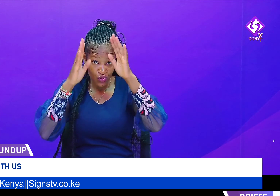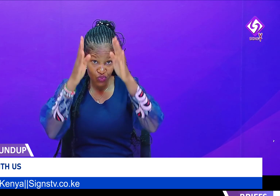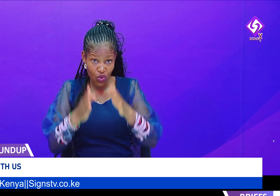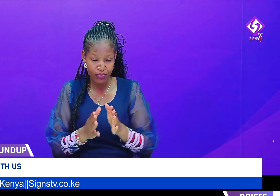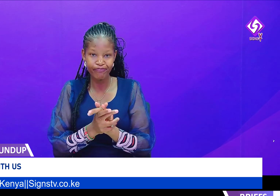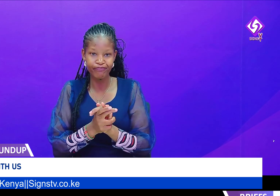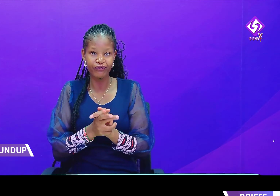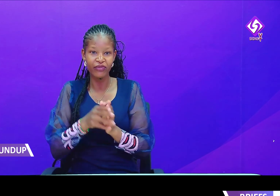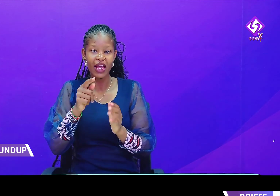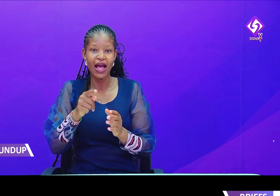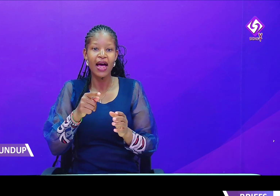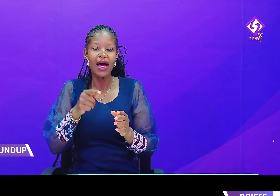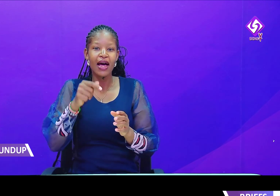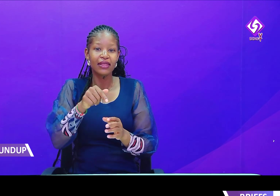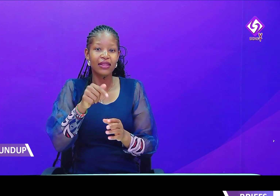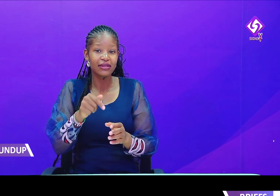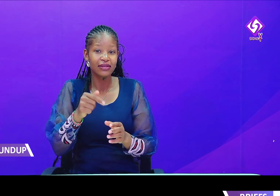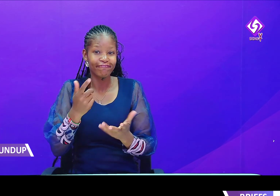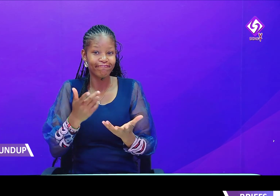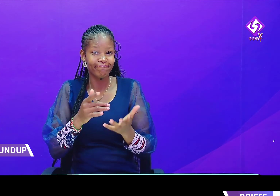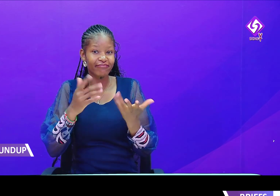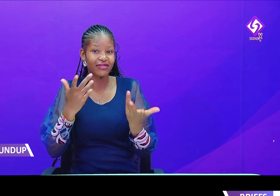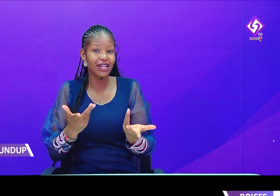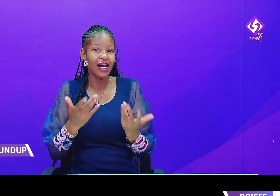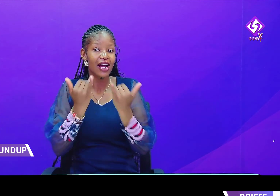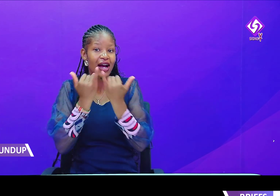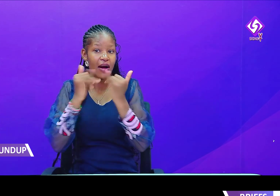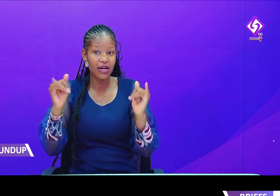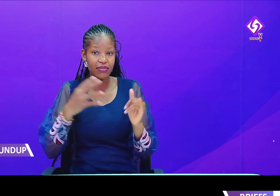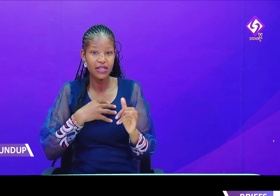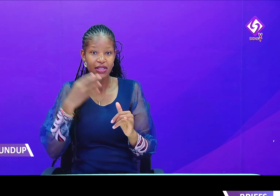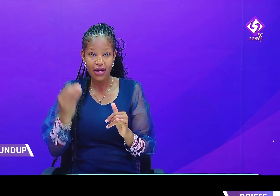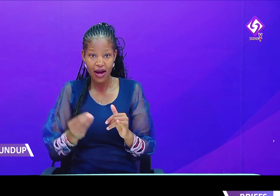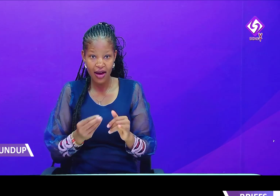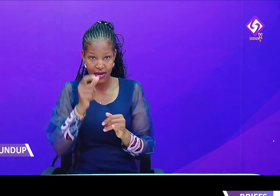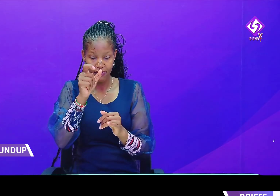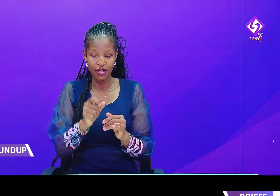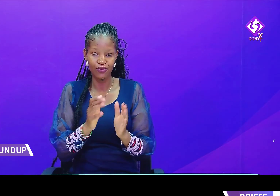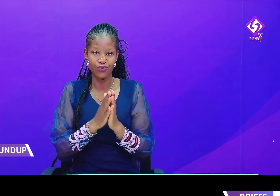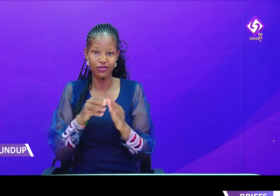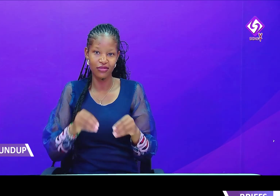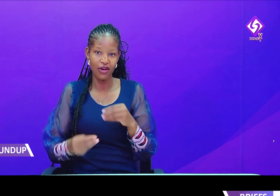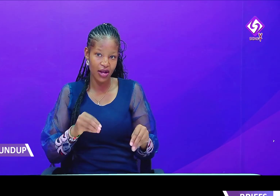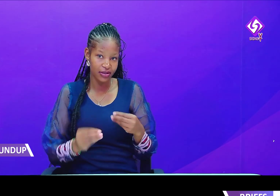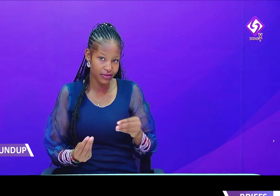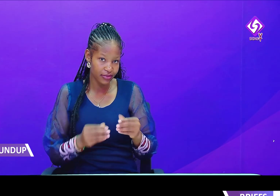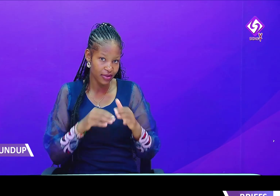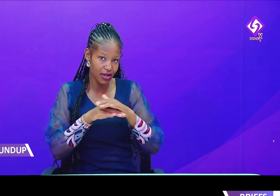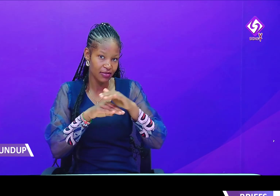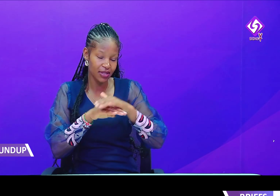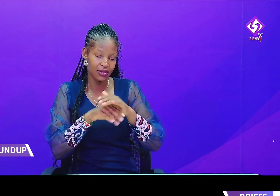The initiative is designed to restore dignity, independence, and mobility for people